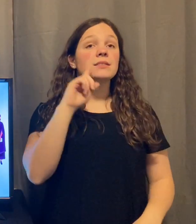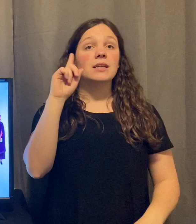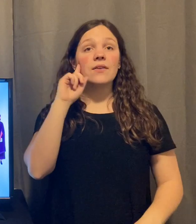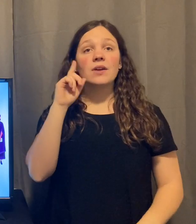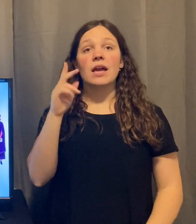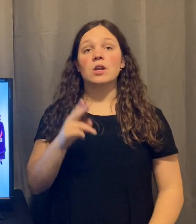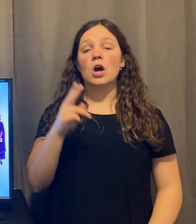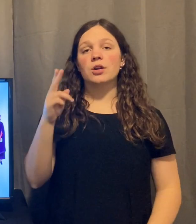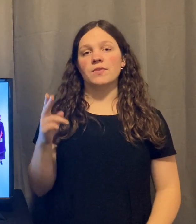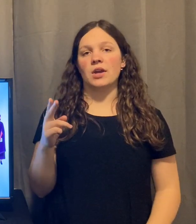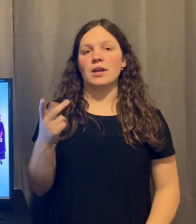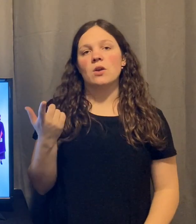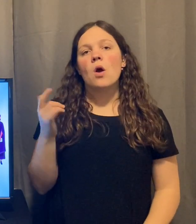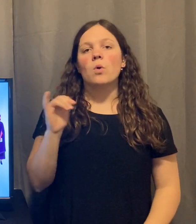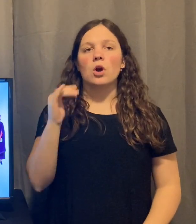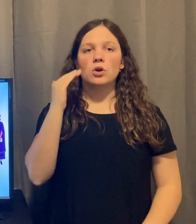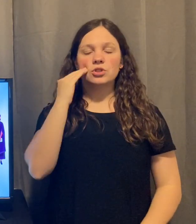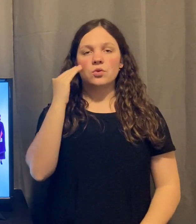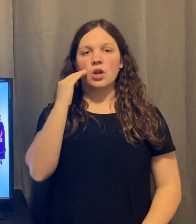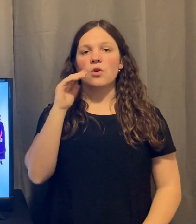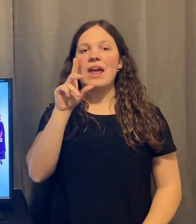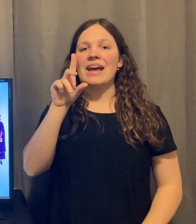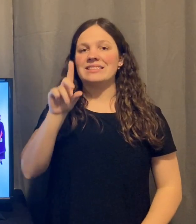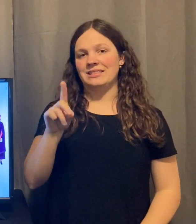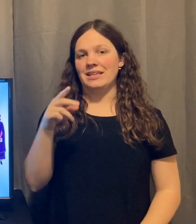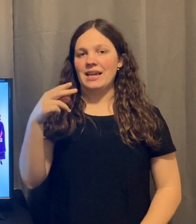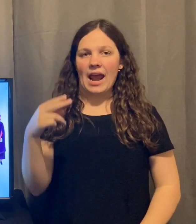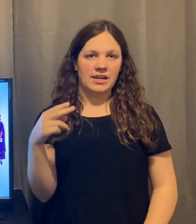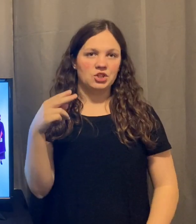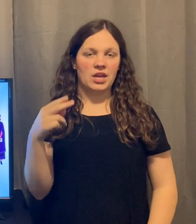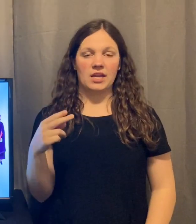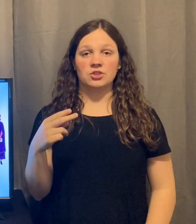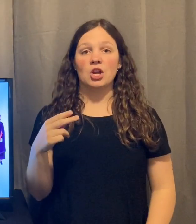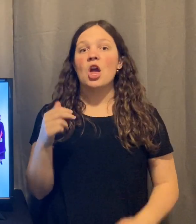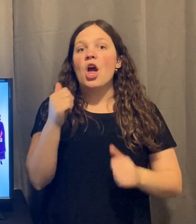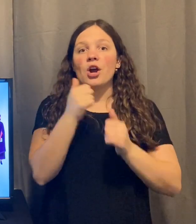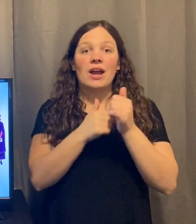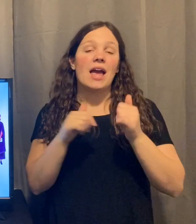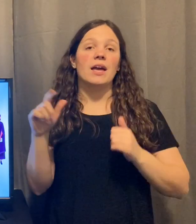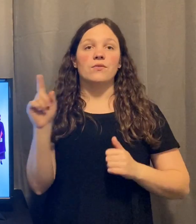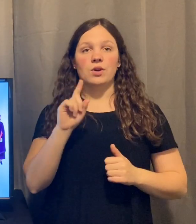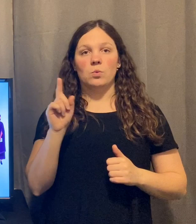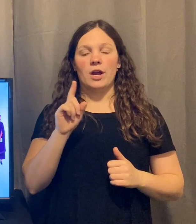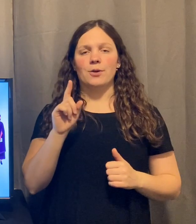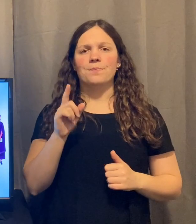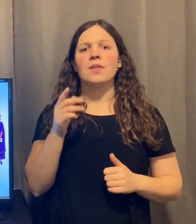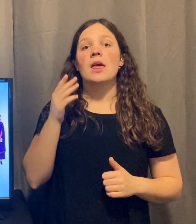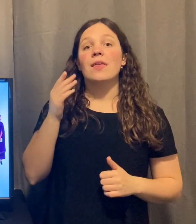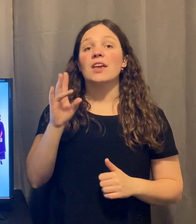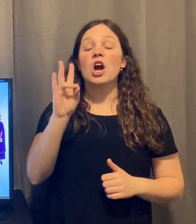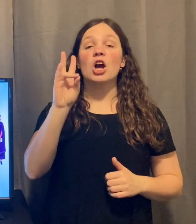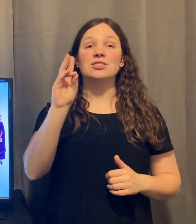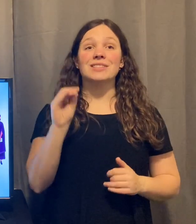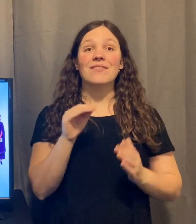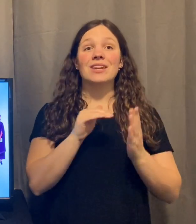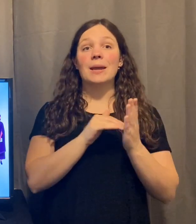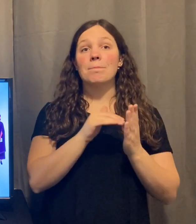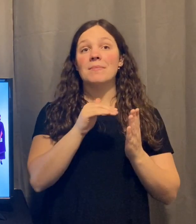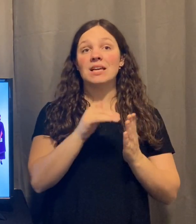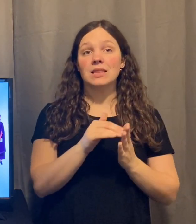Deaf and hard of hearing, or also known as DHH, are everywhere. There are 70